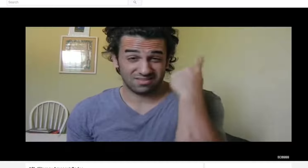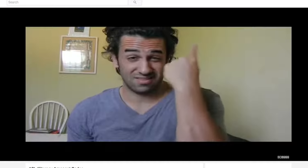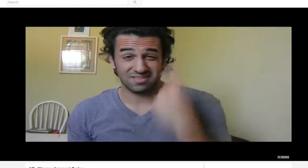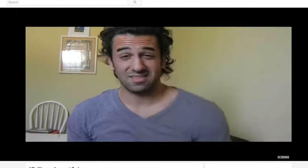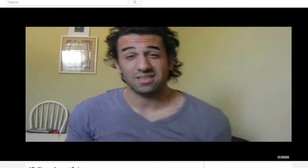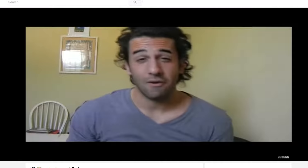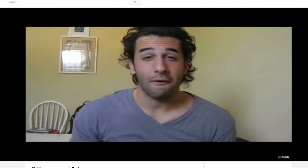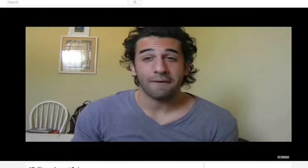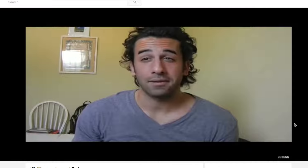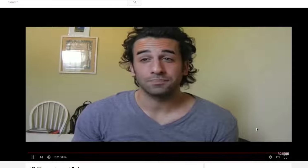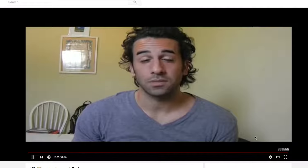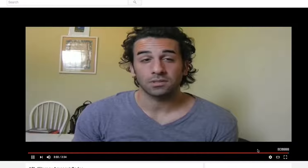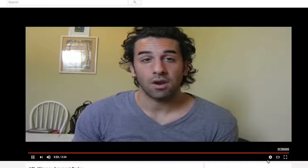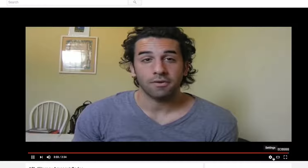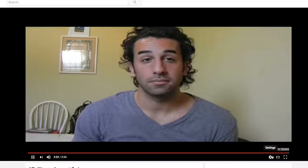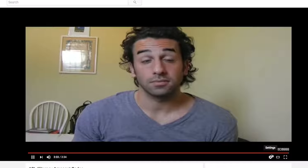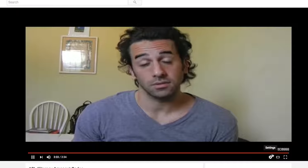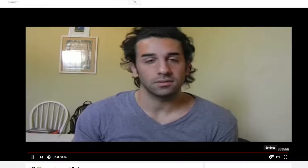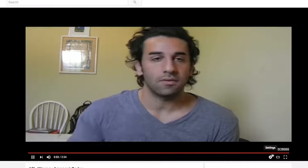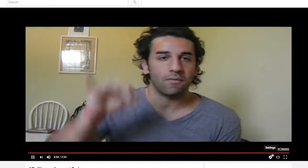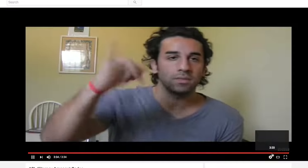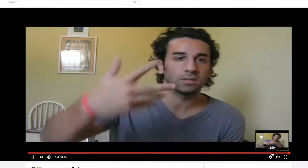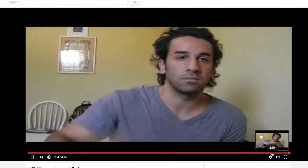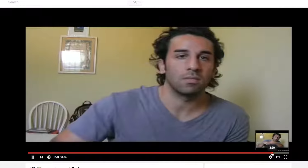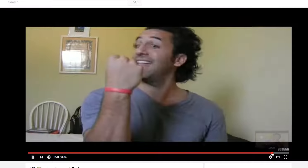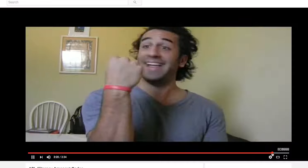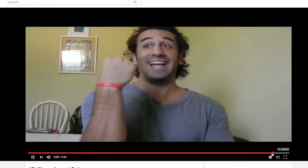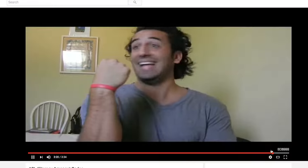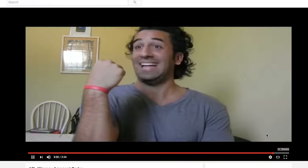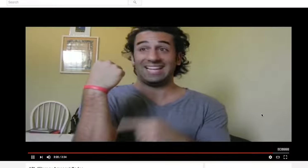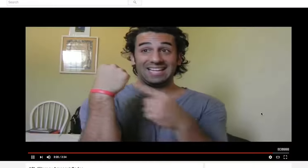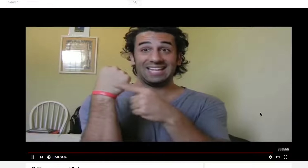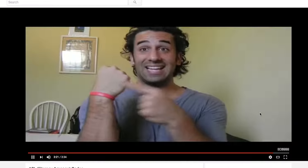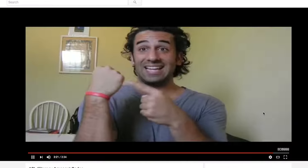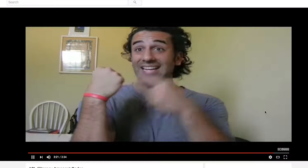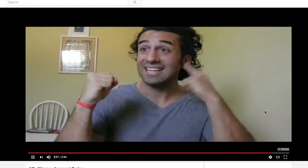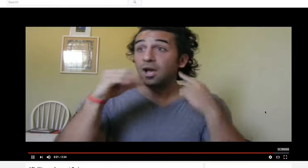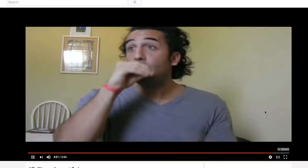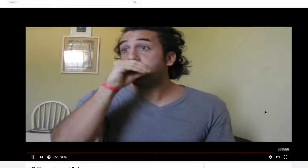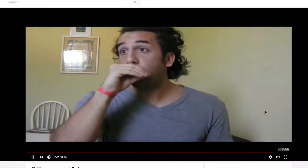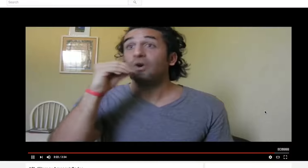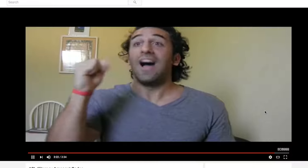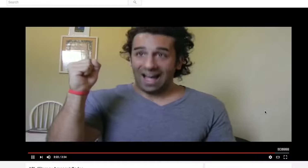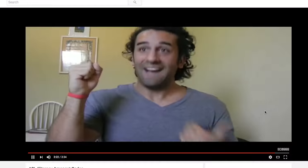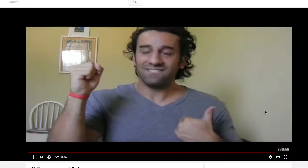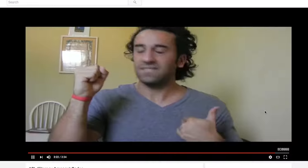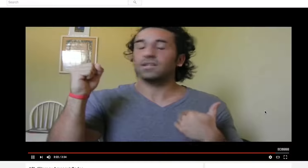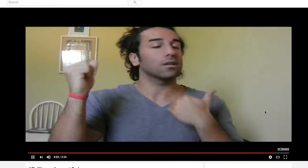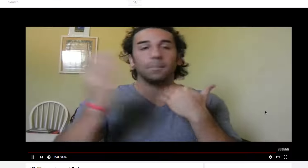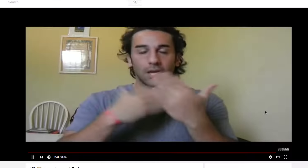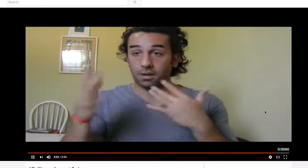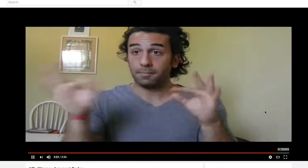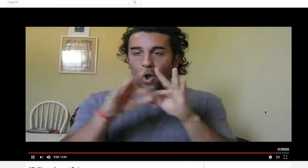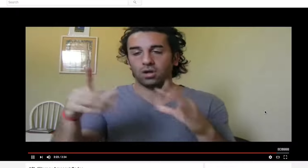make this a priority within their family to foster good communication and language development.